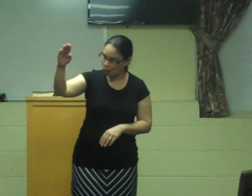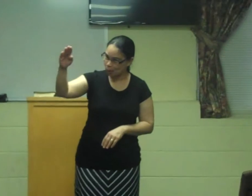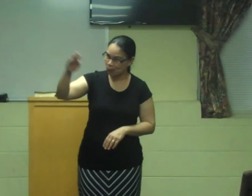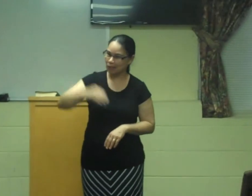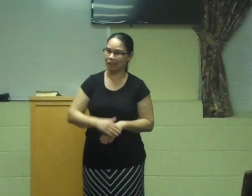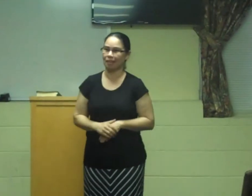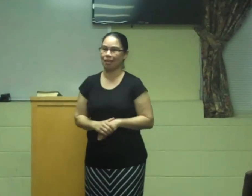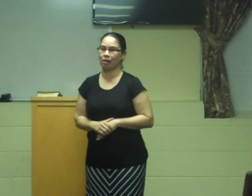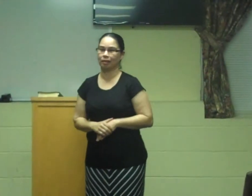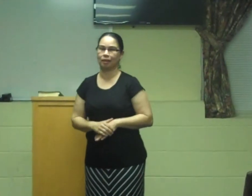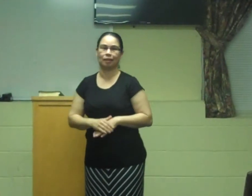Hello,